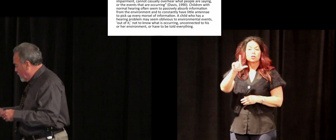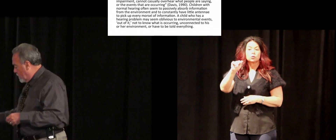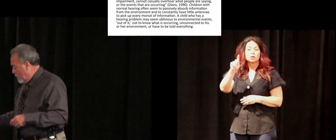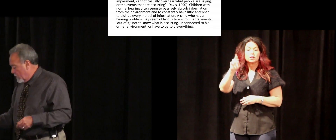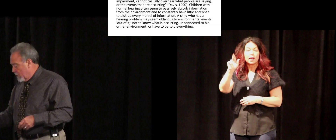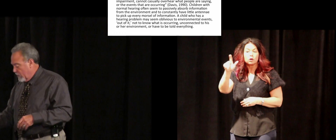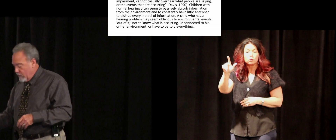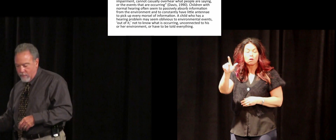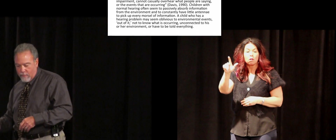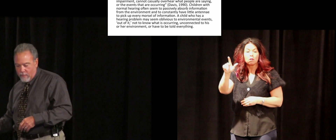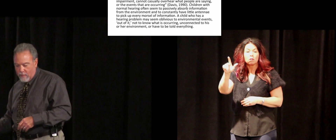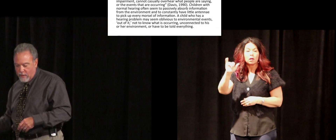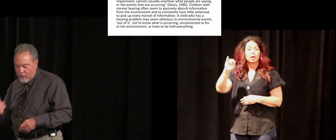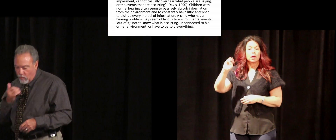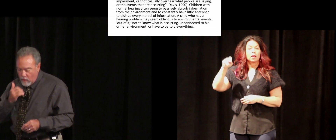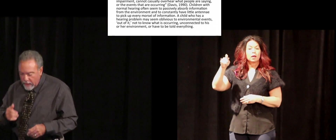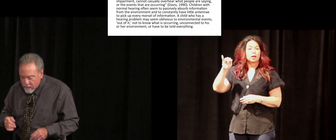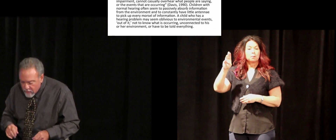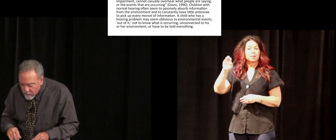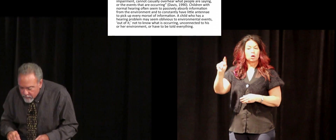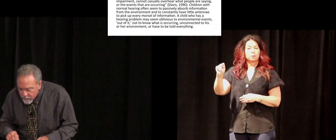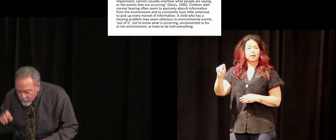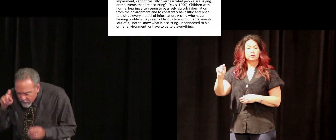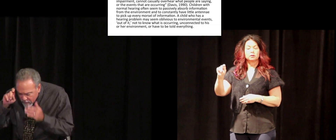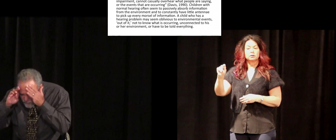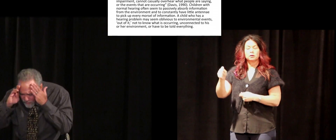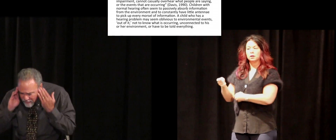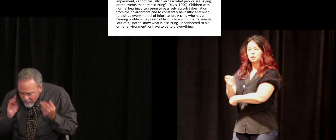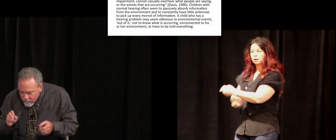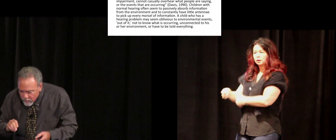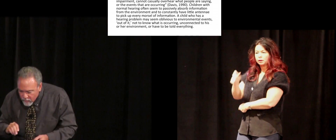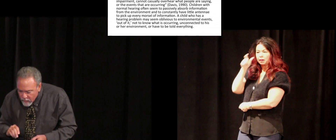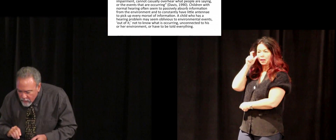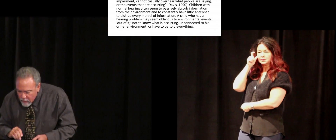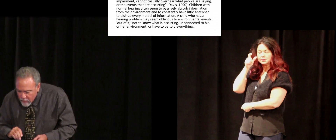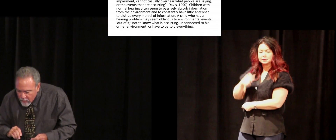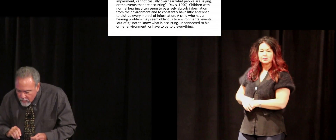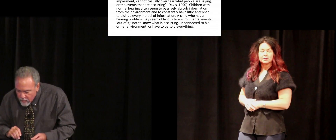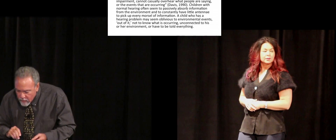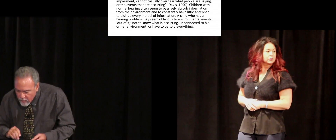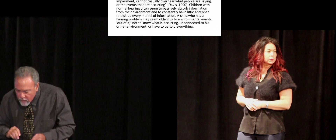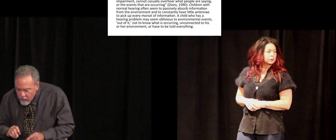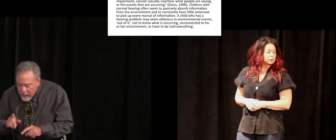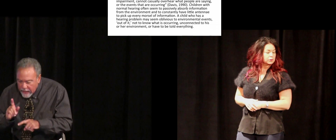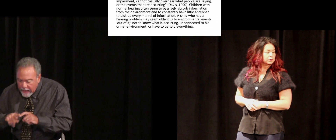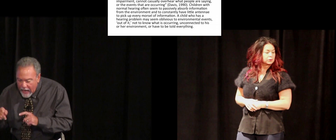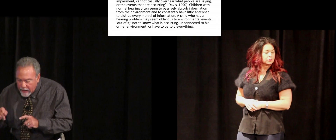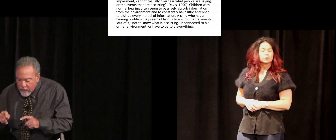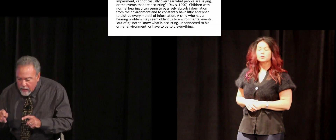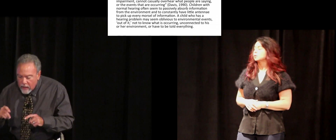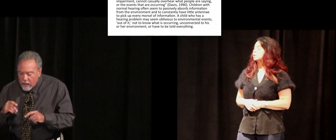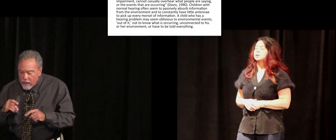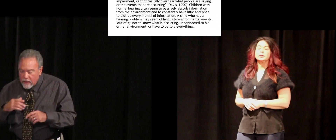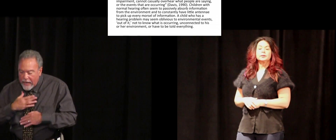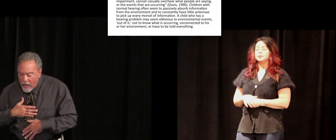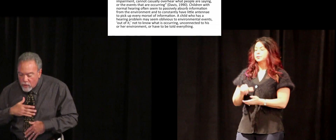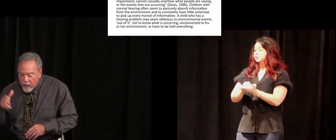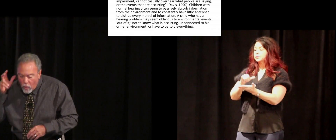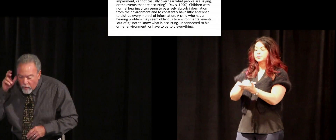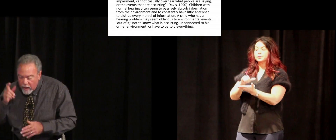have about 15, 18% that don't know any sign language. We have about 15, 20% are